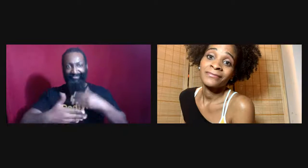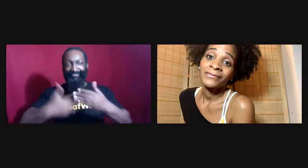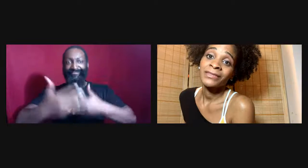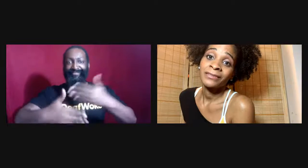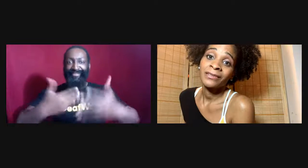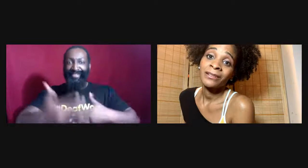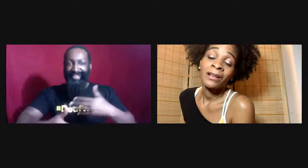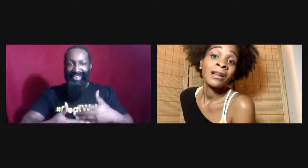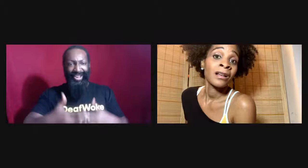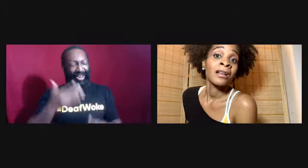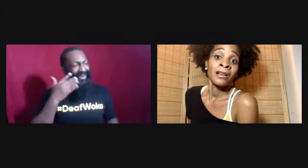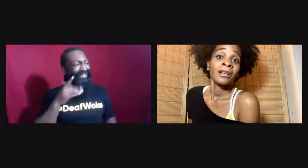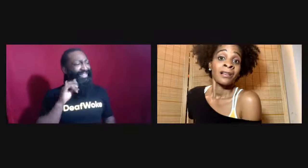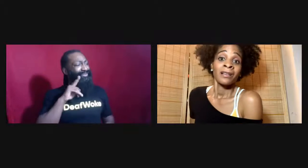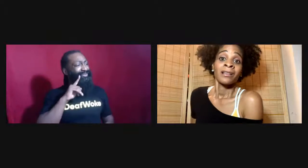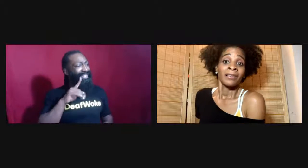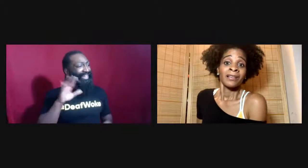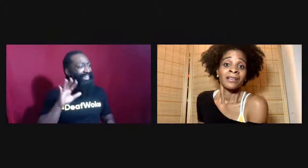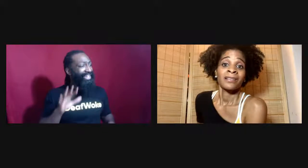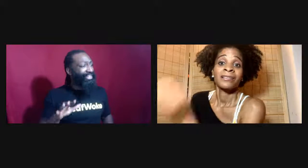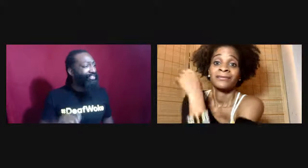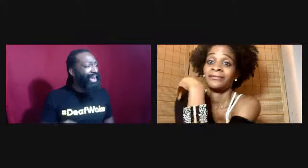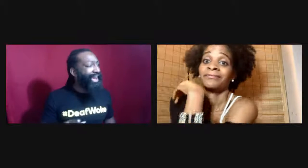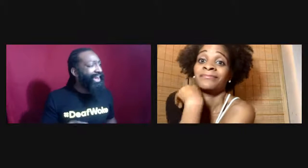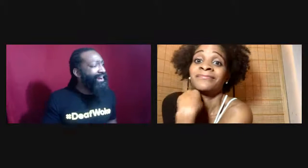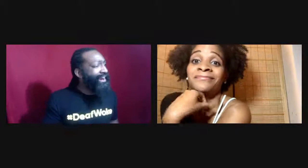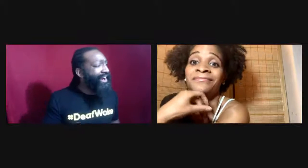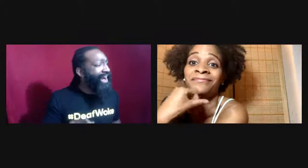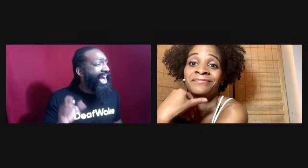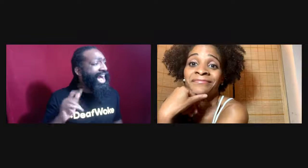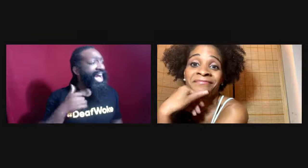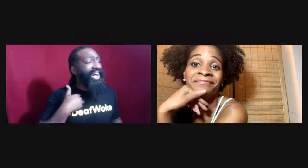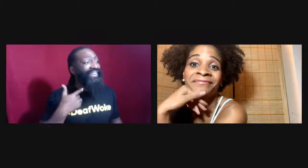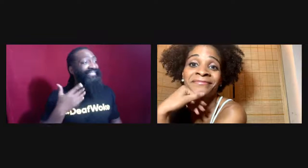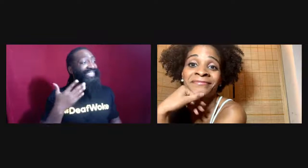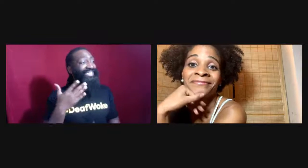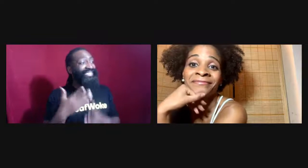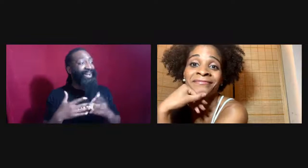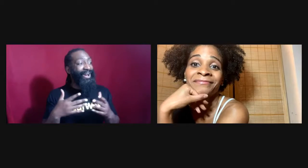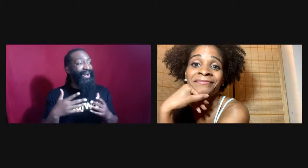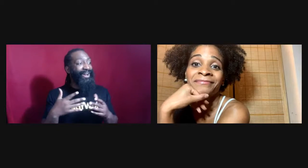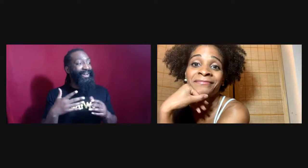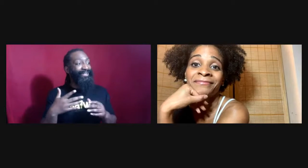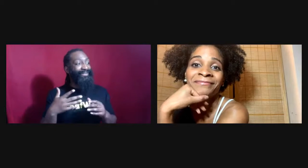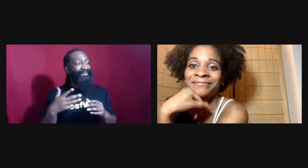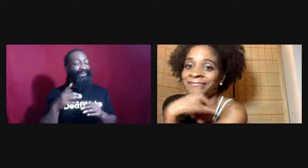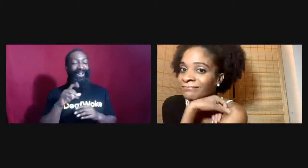Make a decision and stick to it.